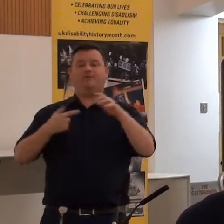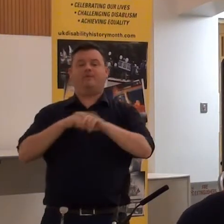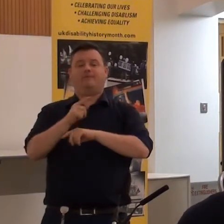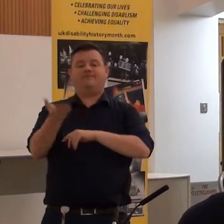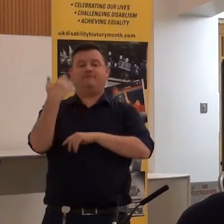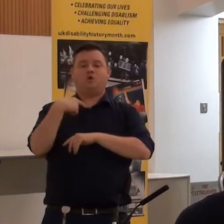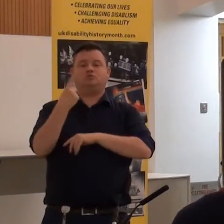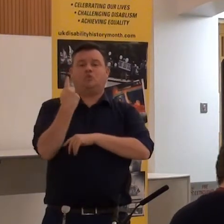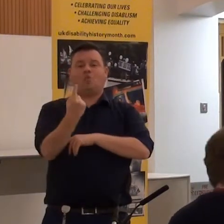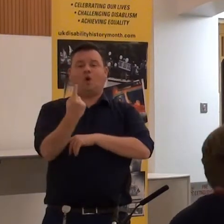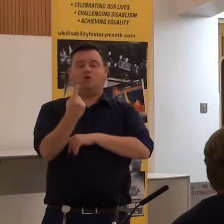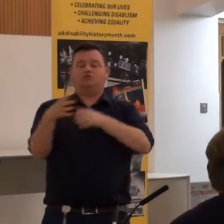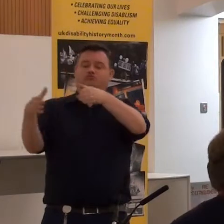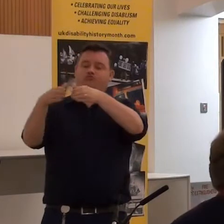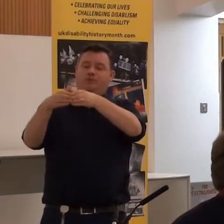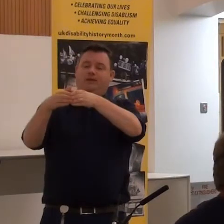voices.